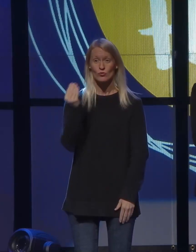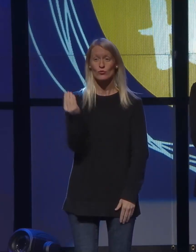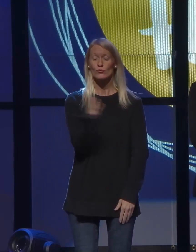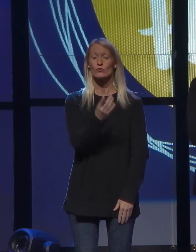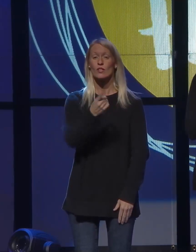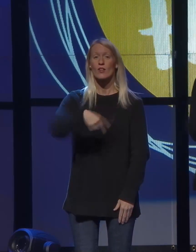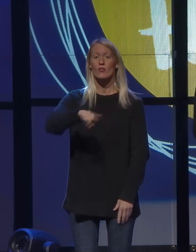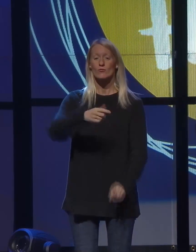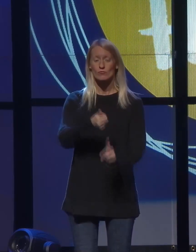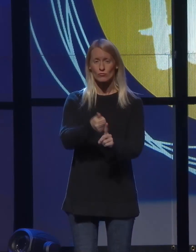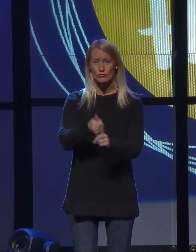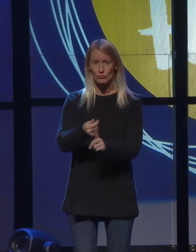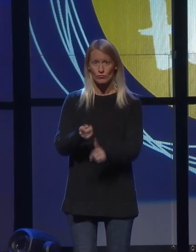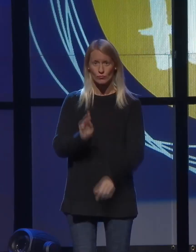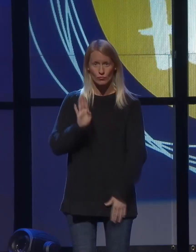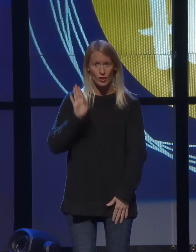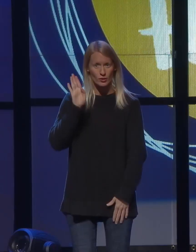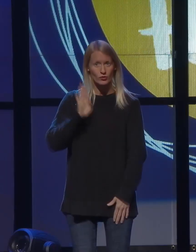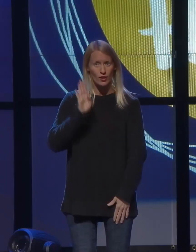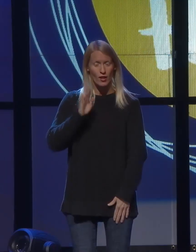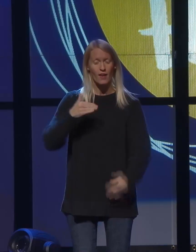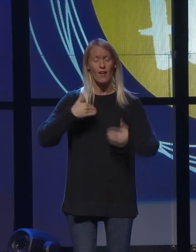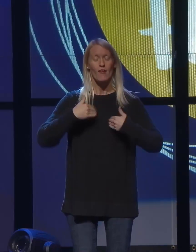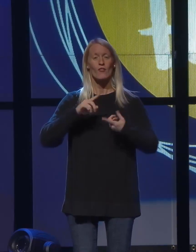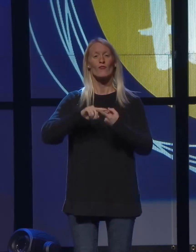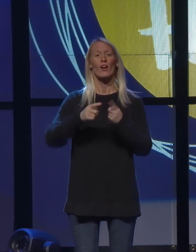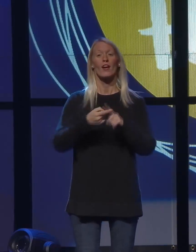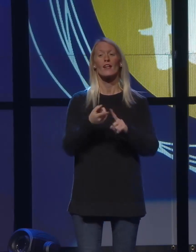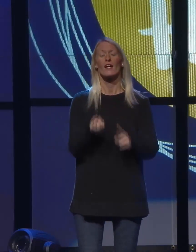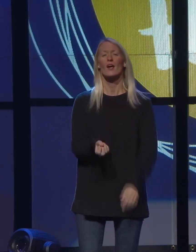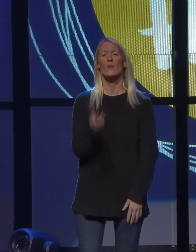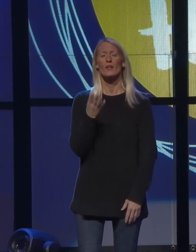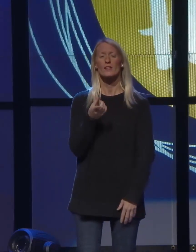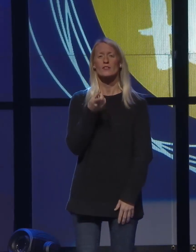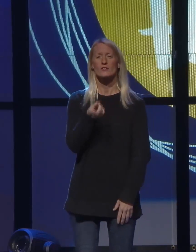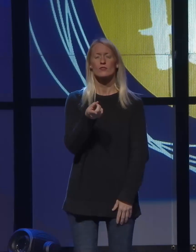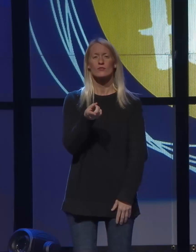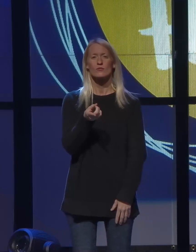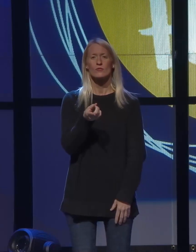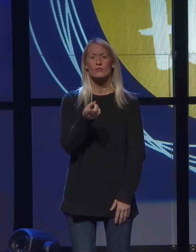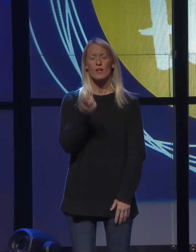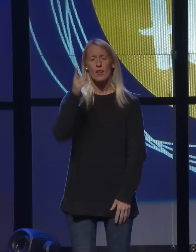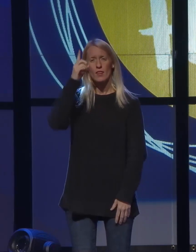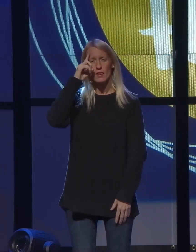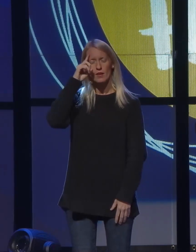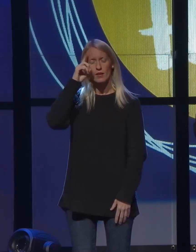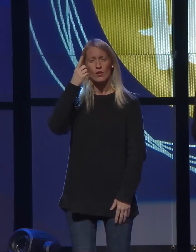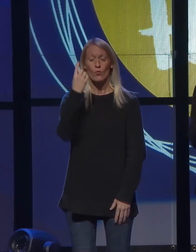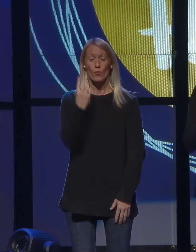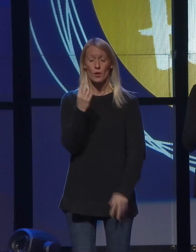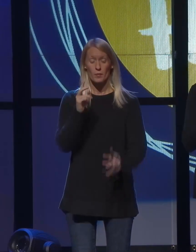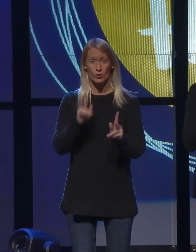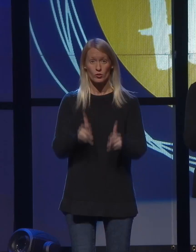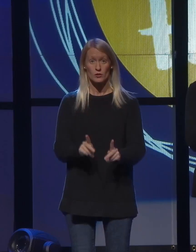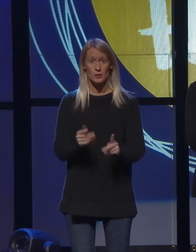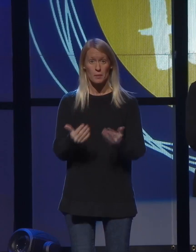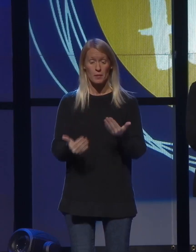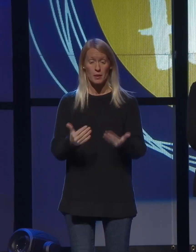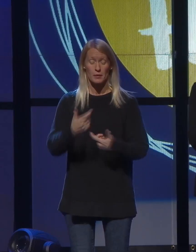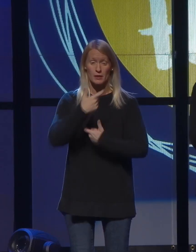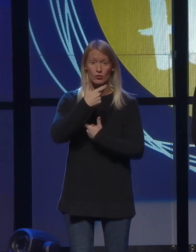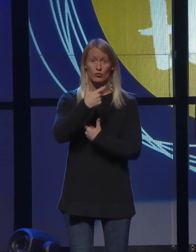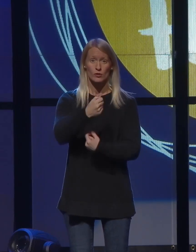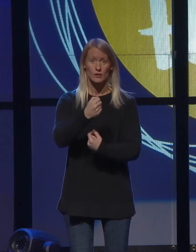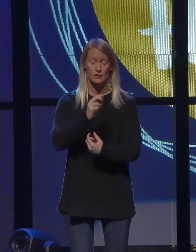raise your hands and do have a friend, how many of you can think about one person who might be interested in attending